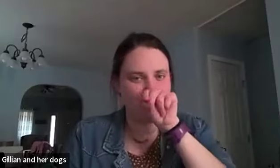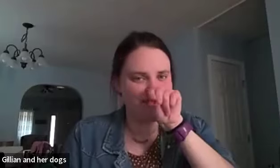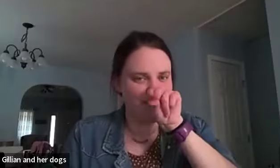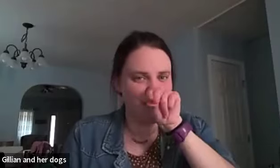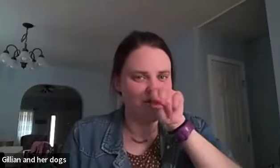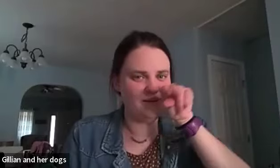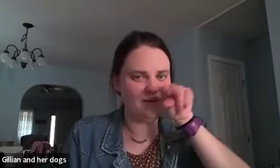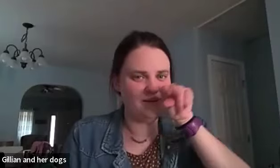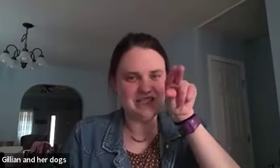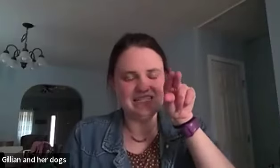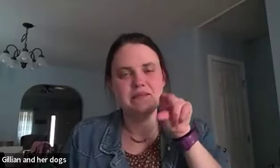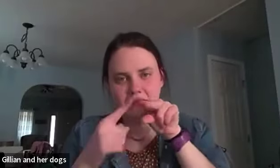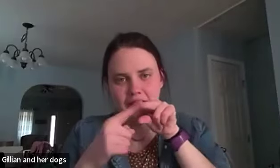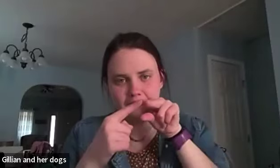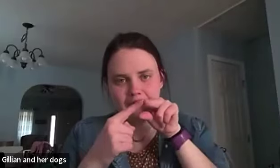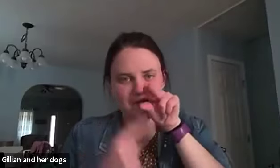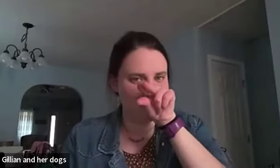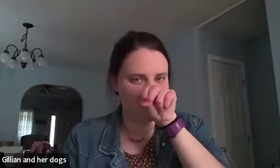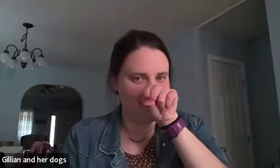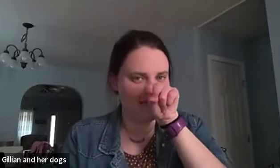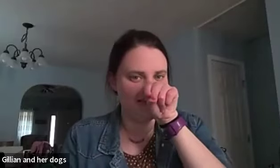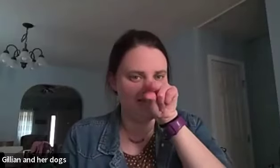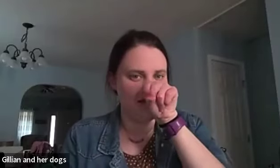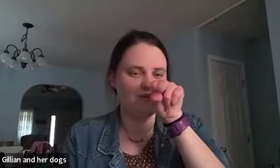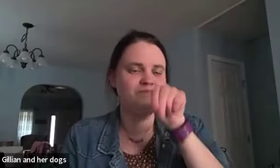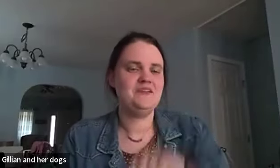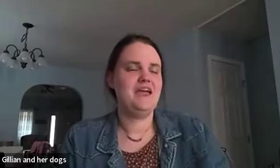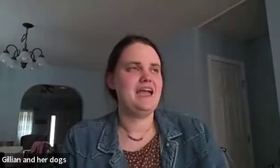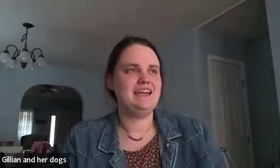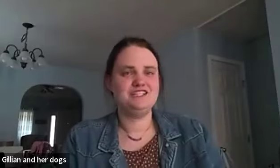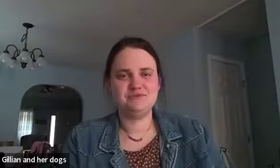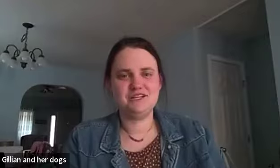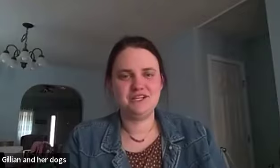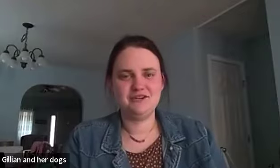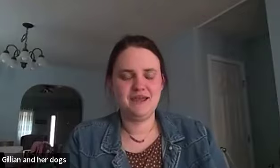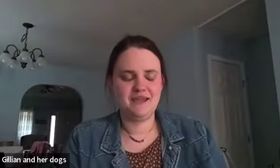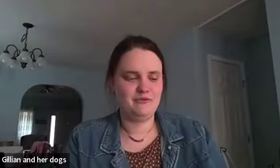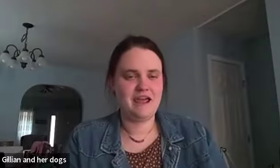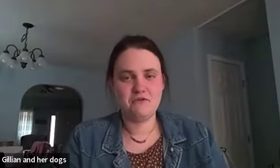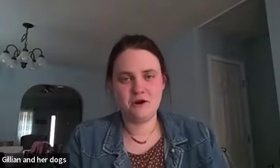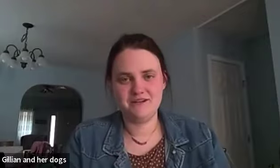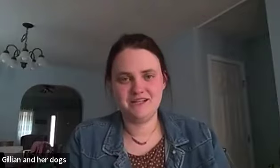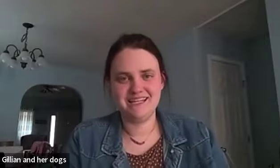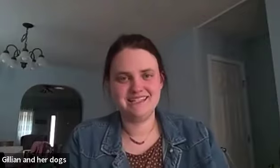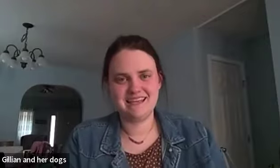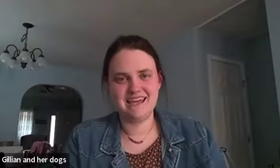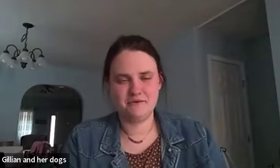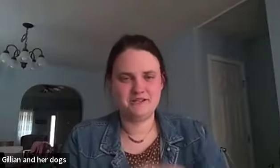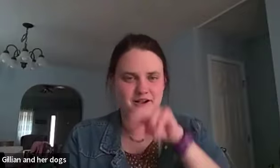I always love that one because it's the bill, it's making it slightly flatter. And it's just really cute. And when I have hard of hearing kids, I never talk